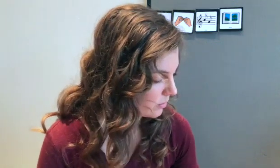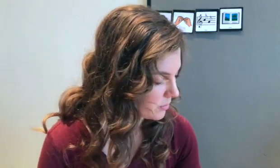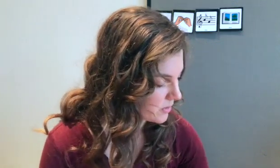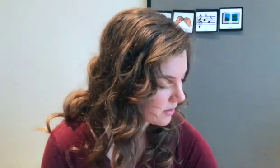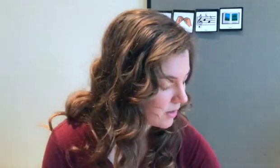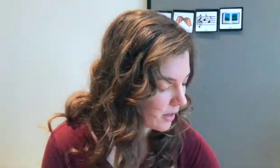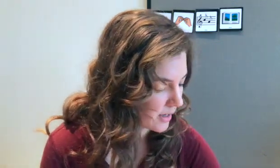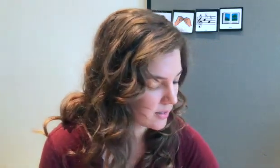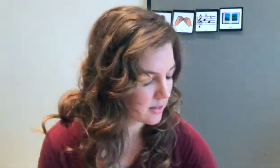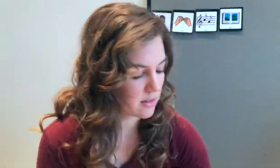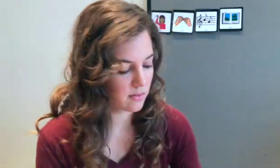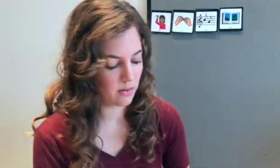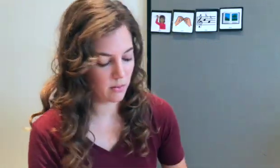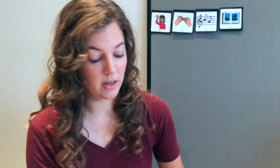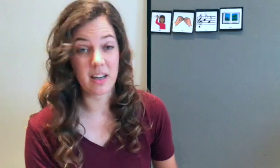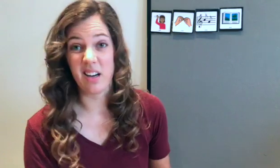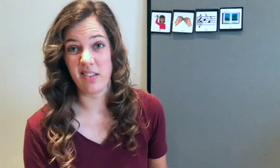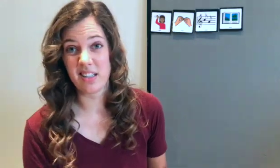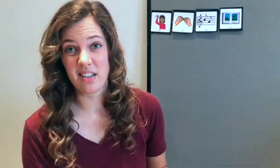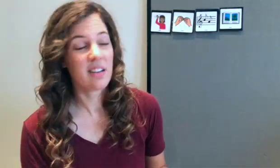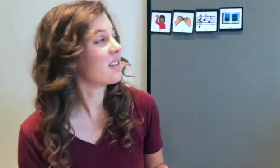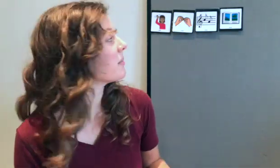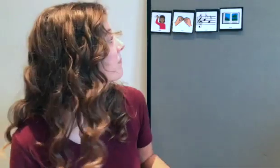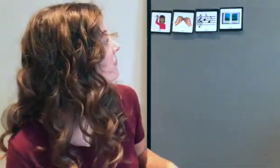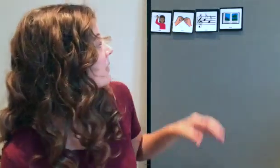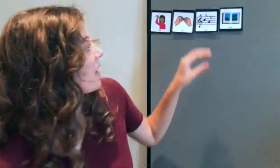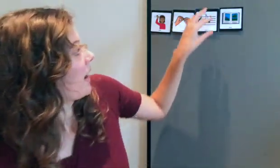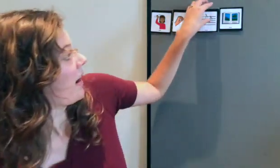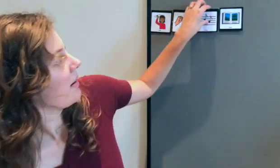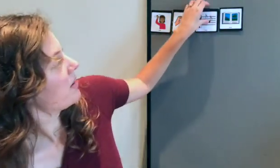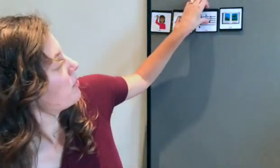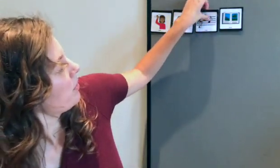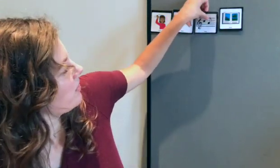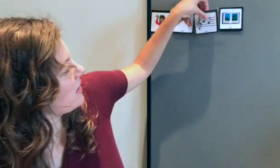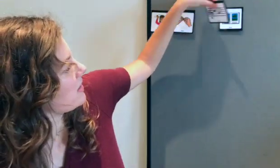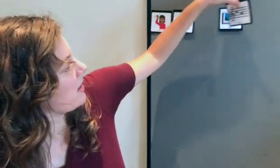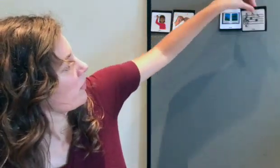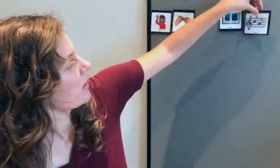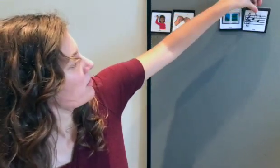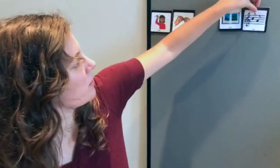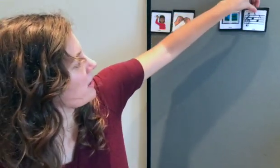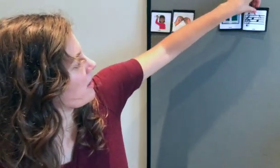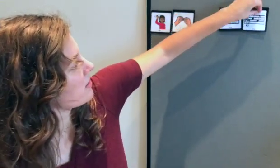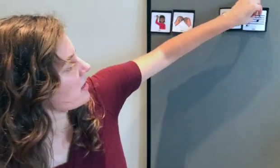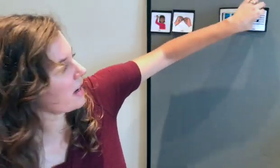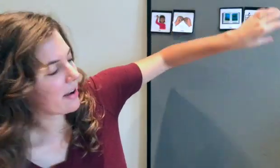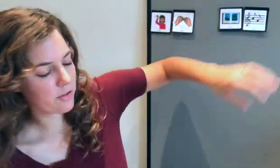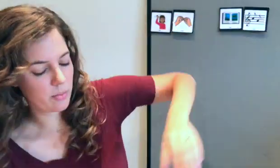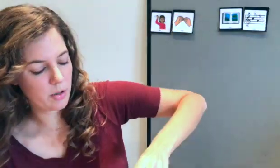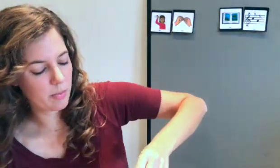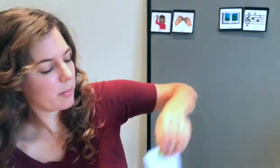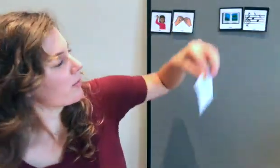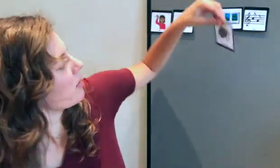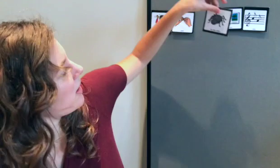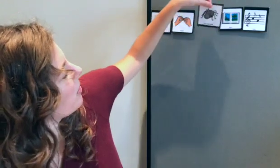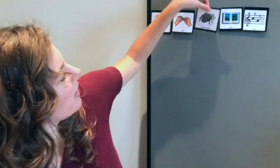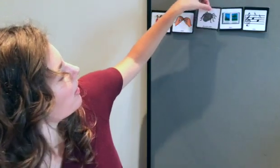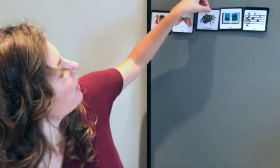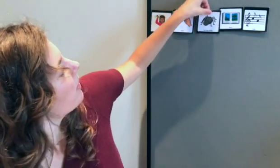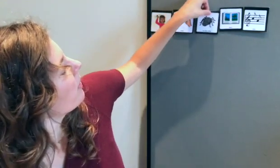Oops, I did this the wrong way. Can I fix it? I'm going to move this here. We're going to do another song after the book, but before our book, we're